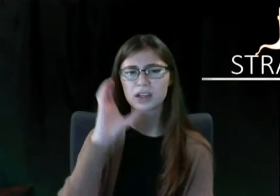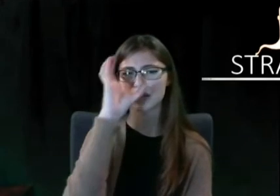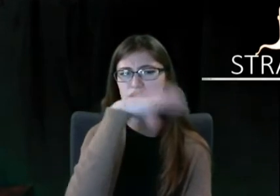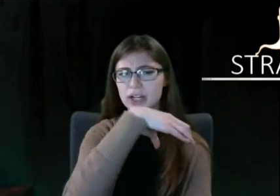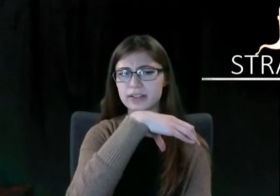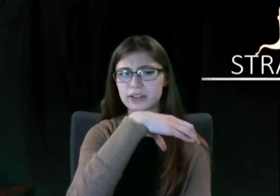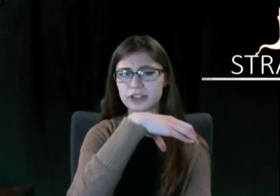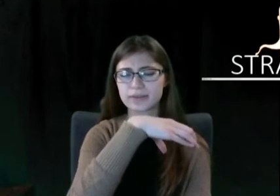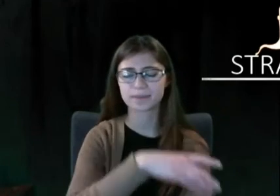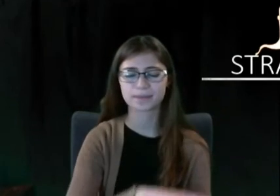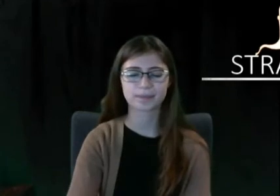Strange.